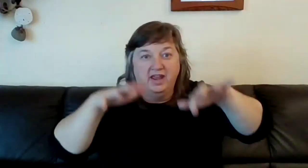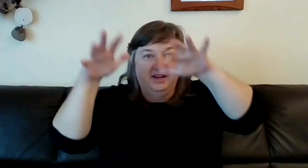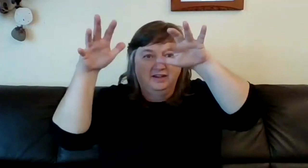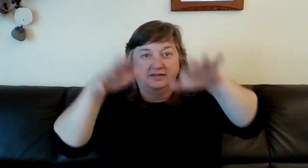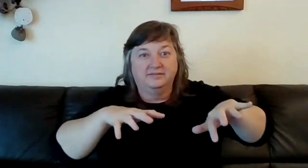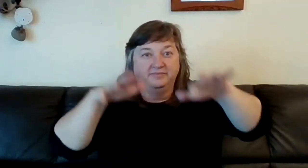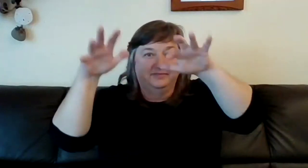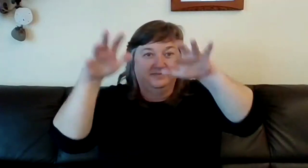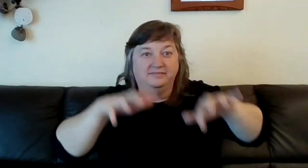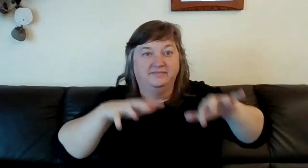Rain.